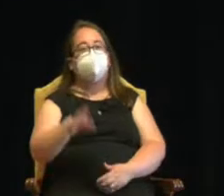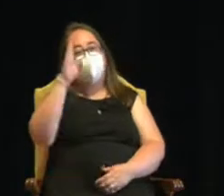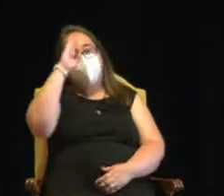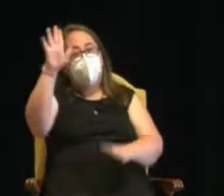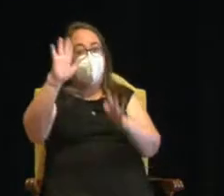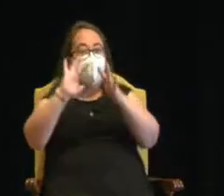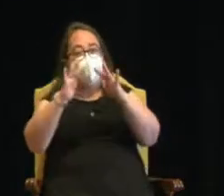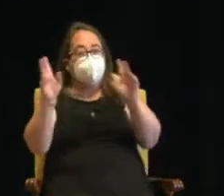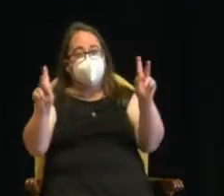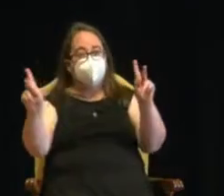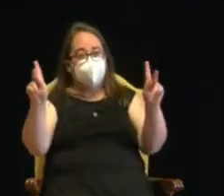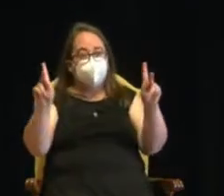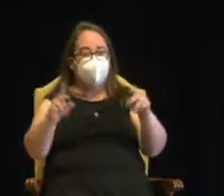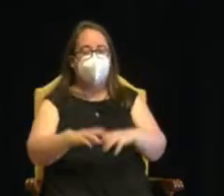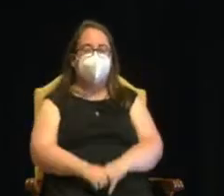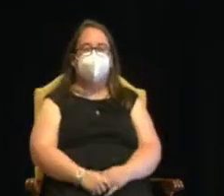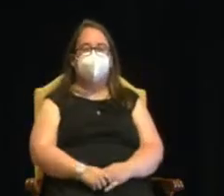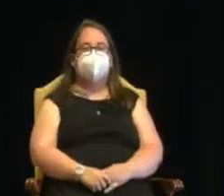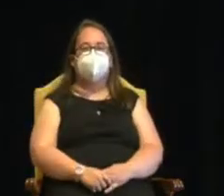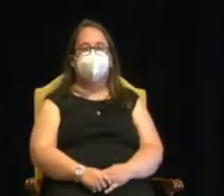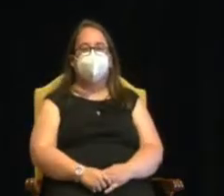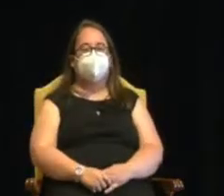people.